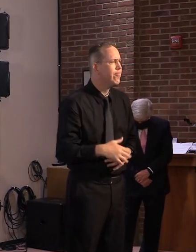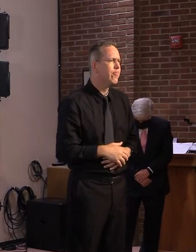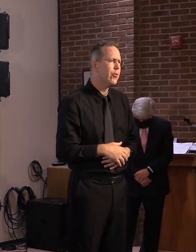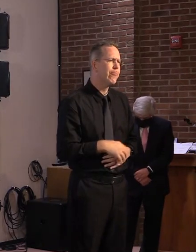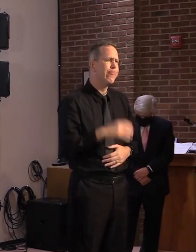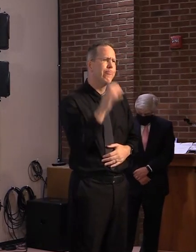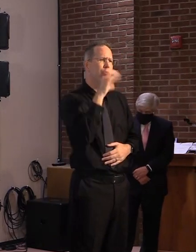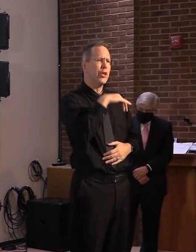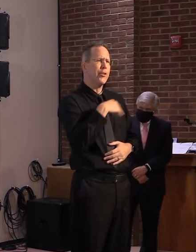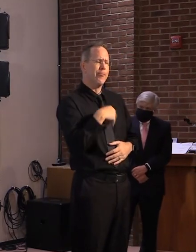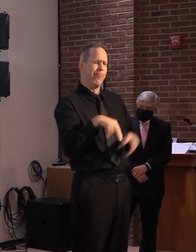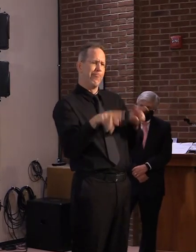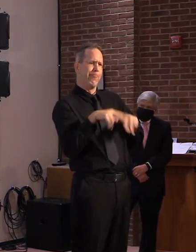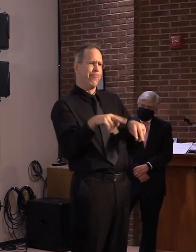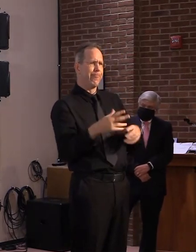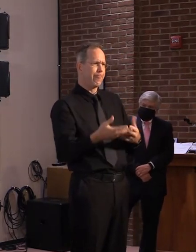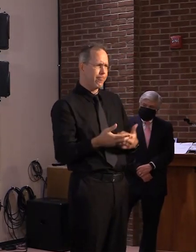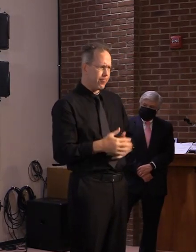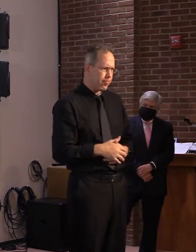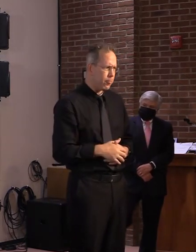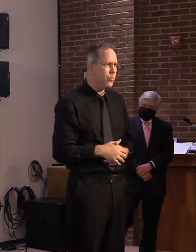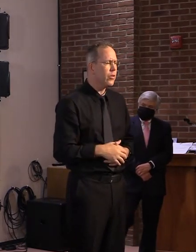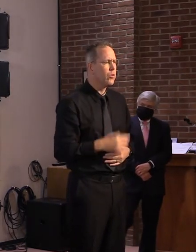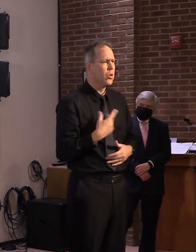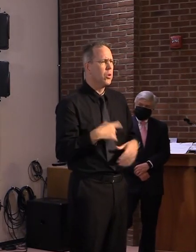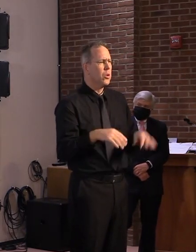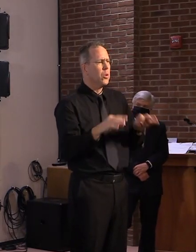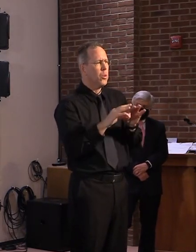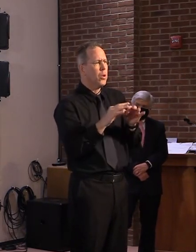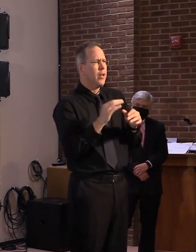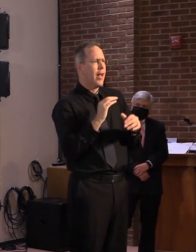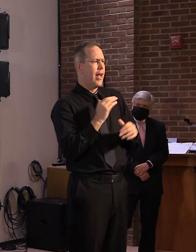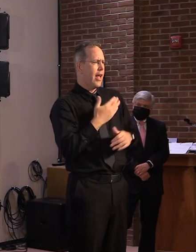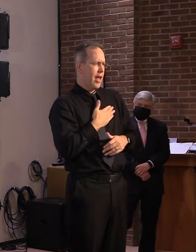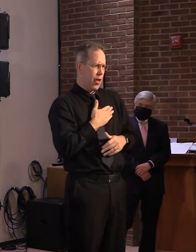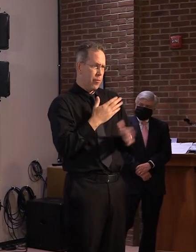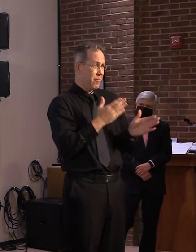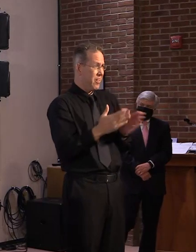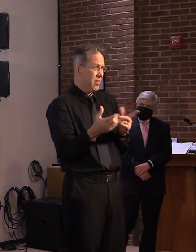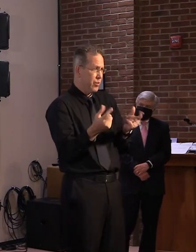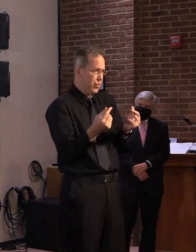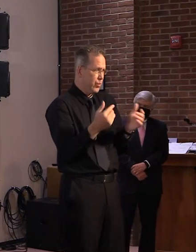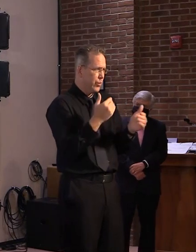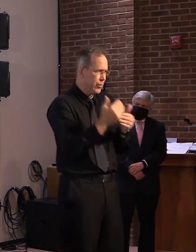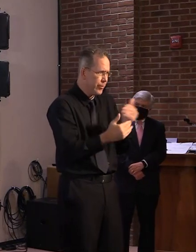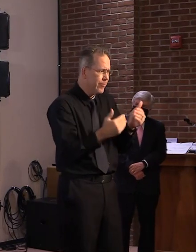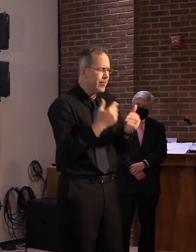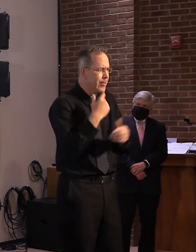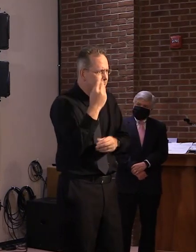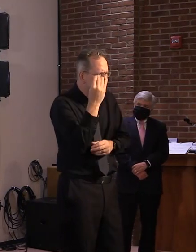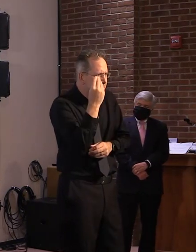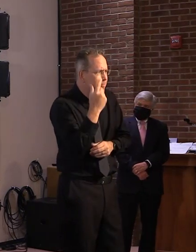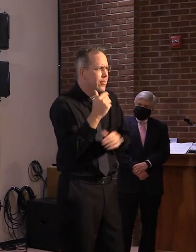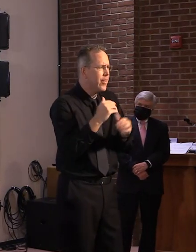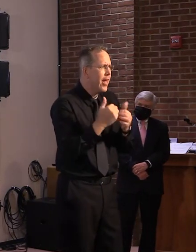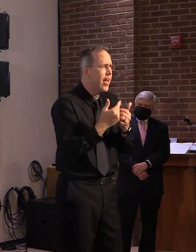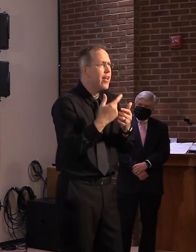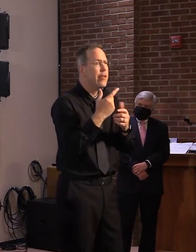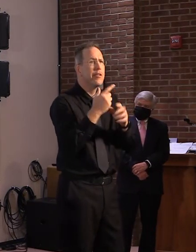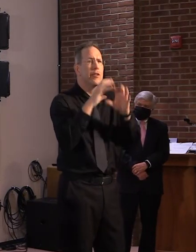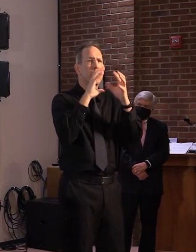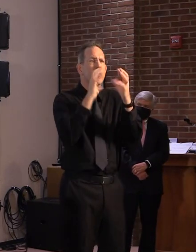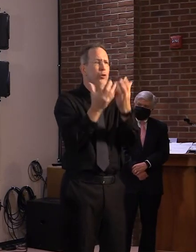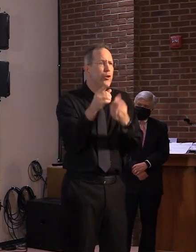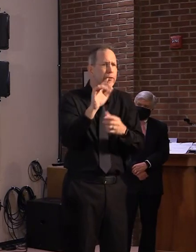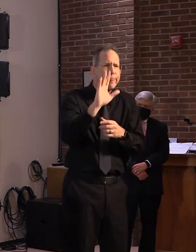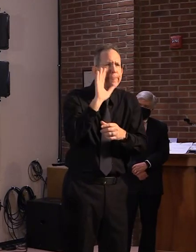testing knowledge and protocol, and based on the experiences nationwide and worldwide, I don't have a reason